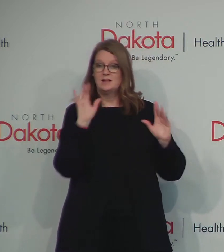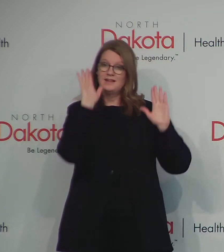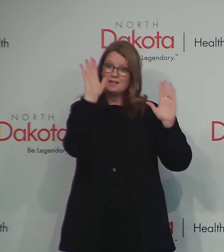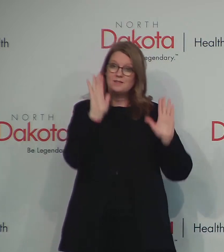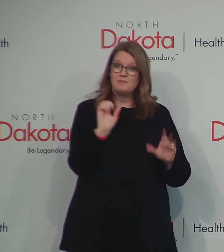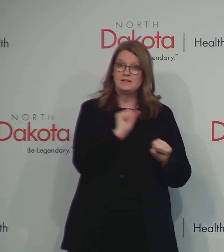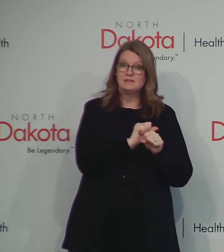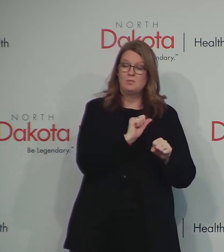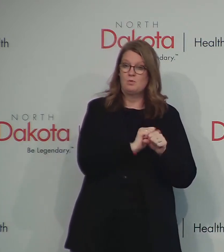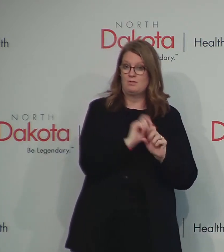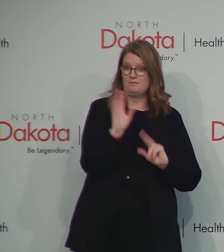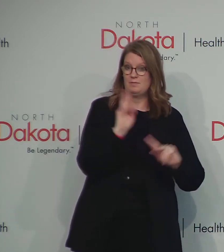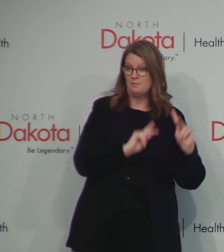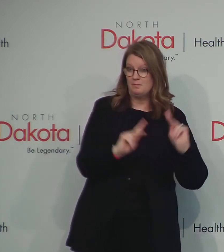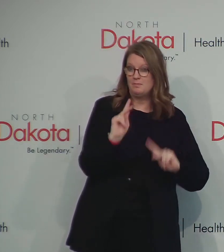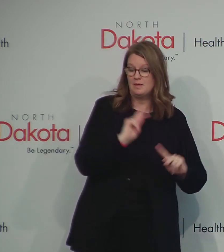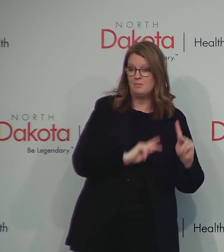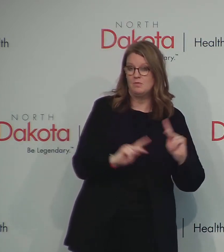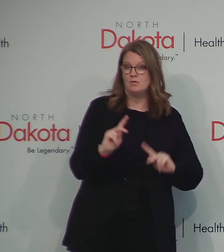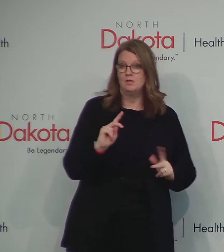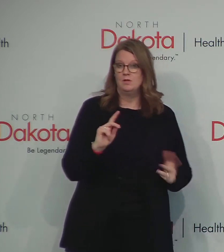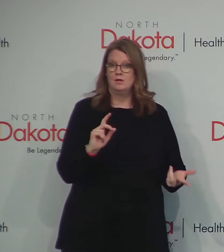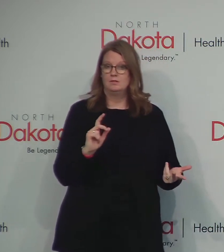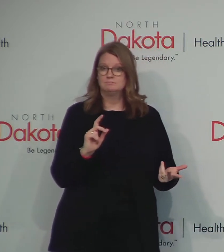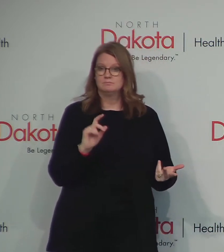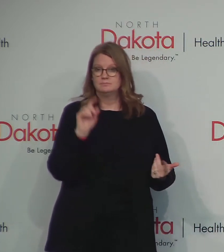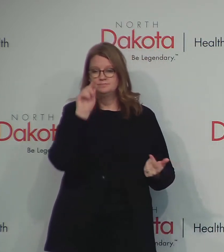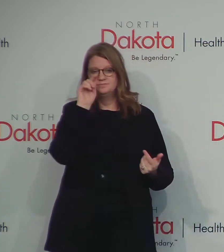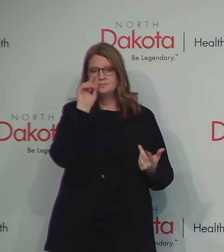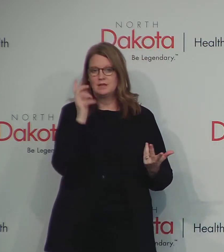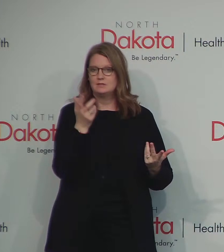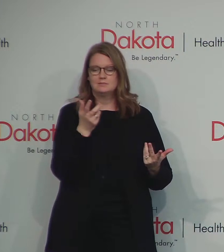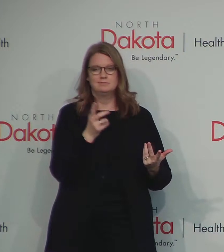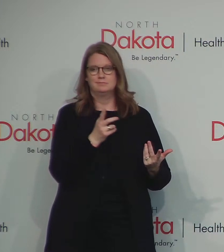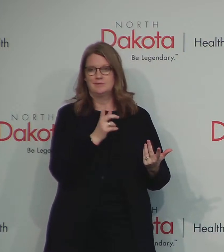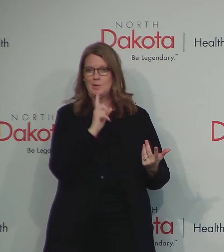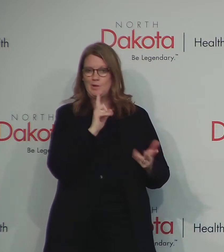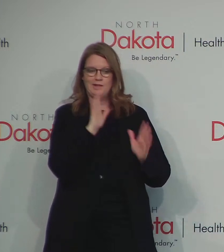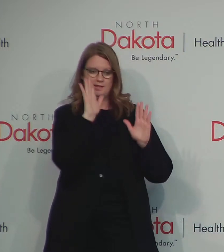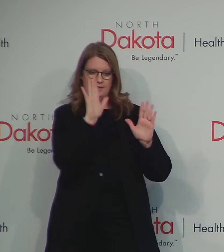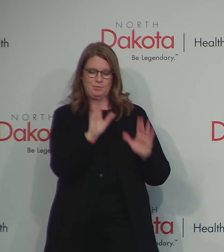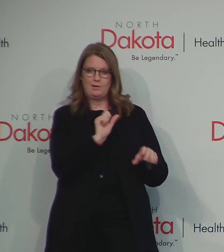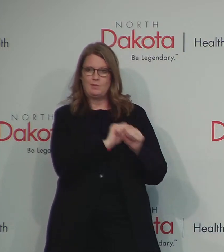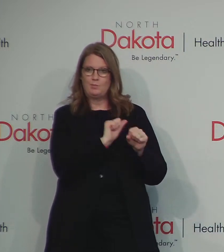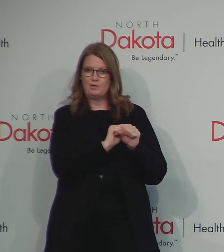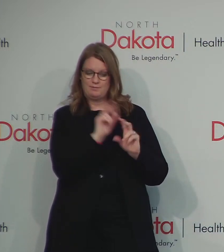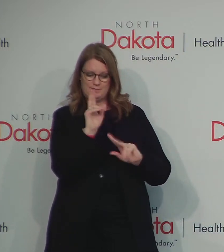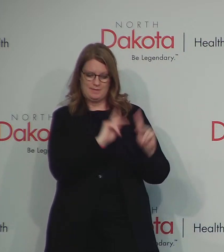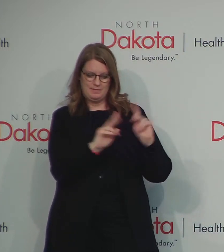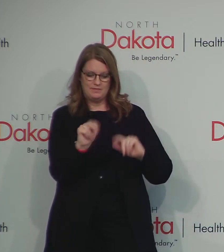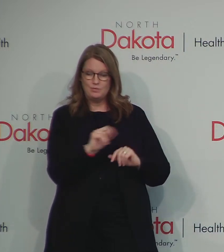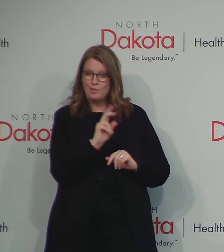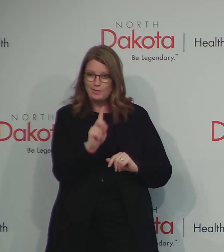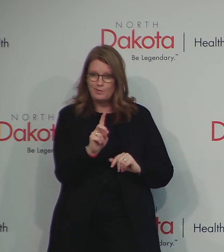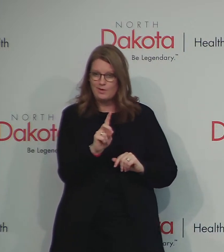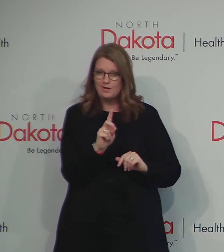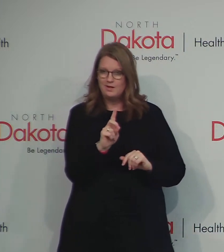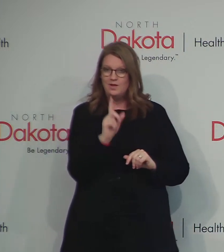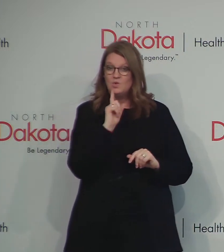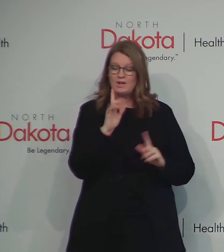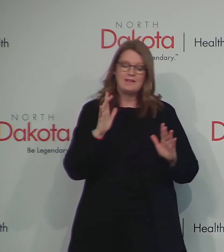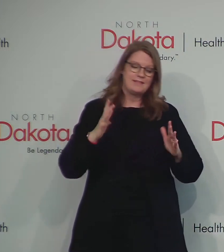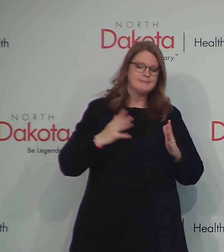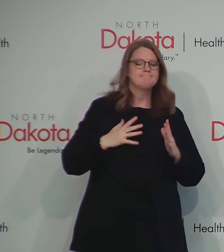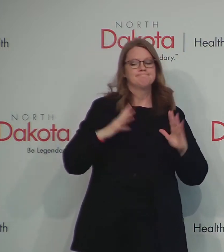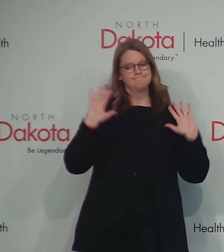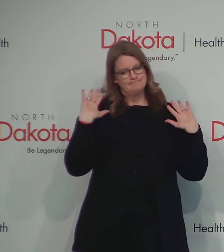of our citizens. There's nothing more remarkable than the incredible work of North Dakotans sacrificing and doing